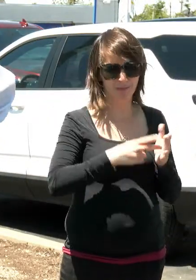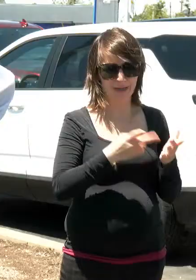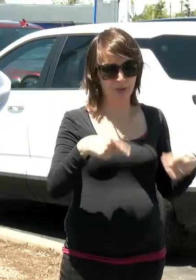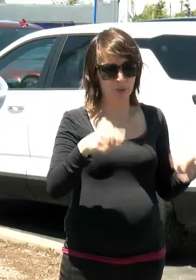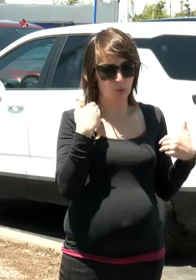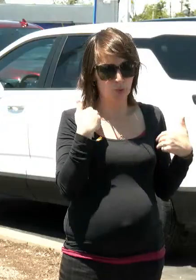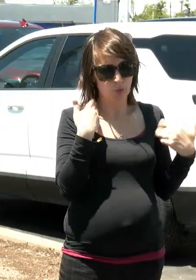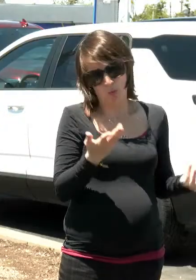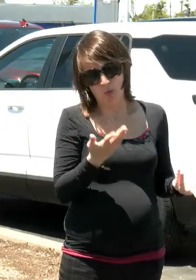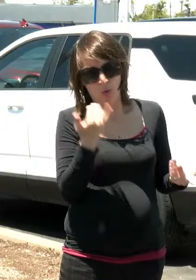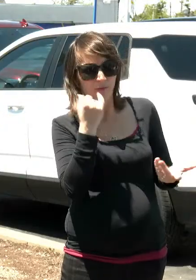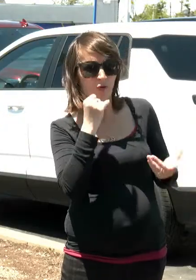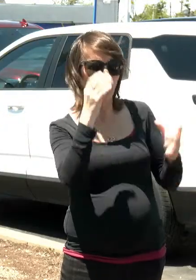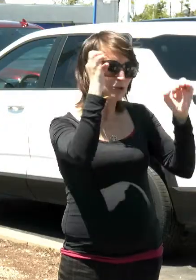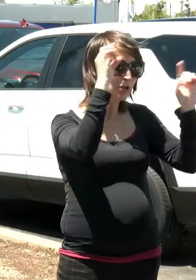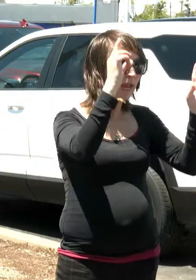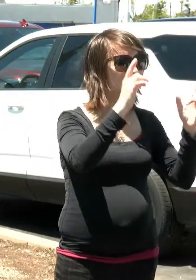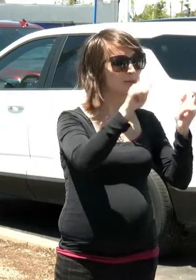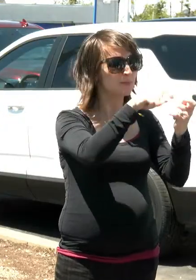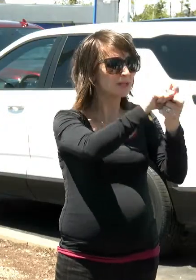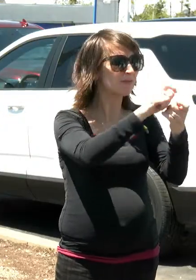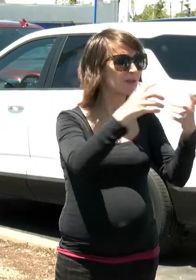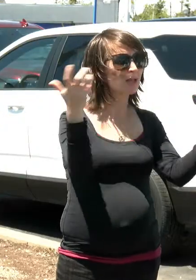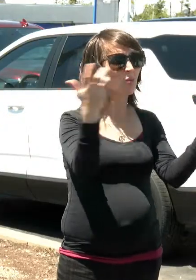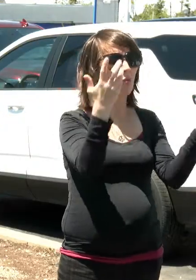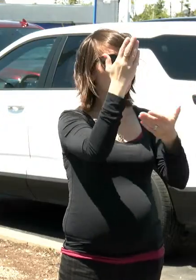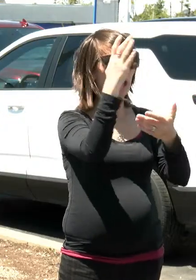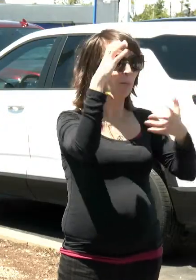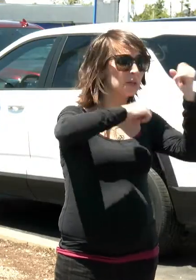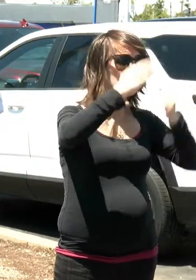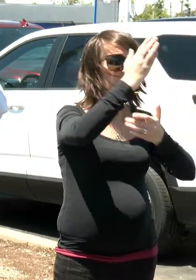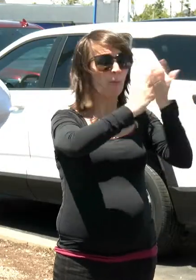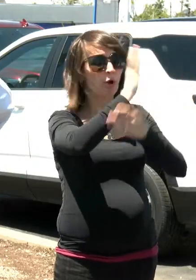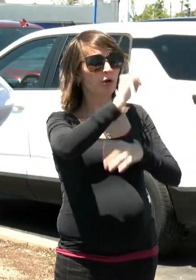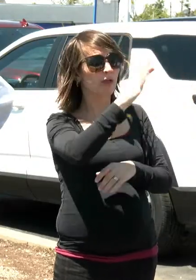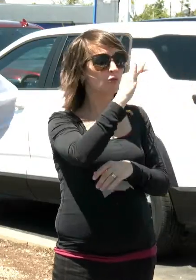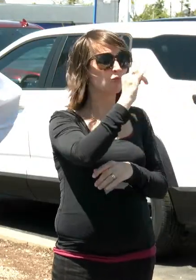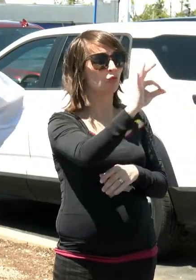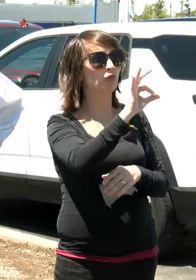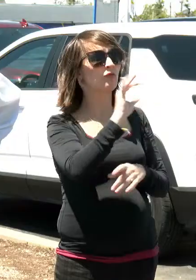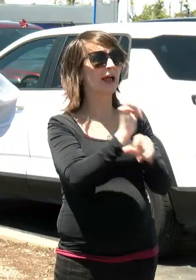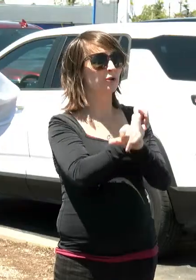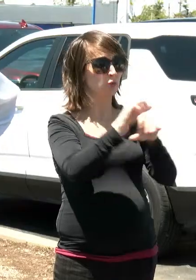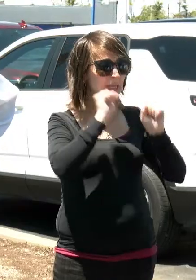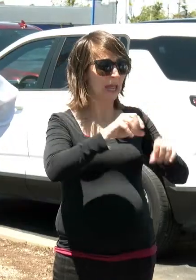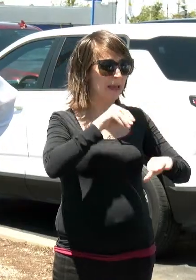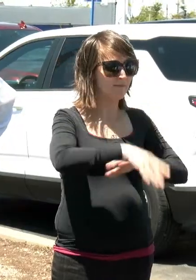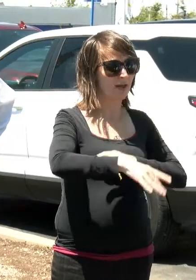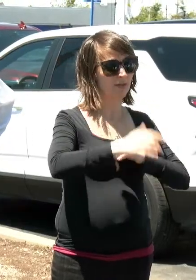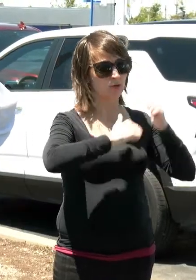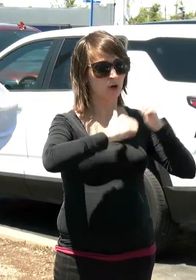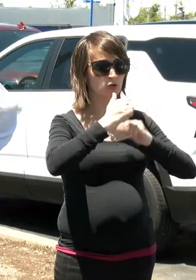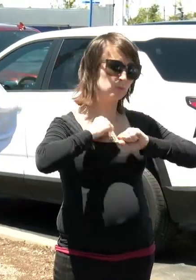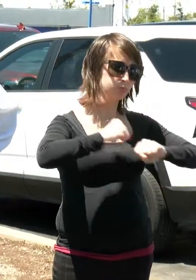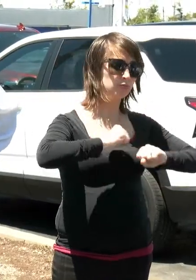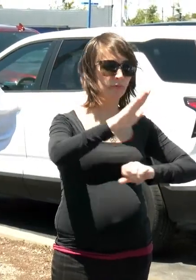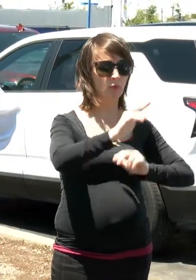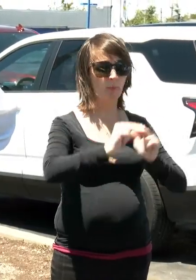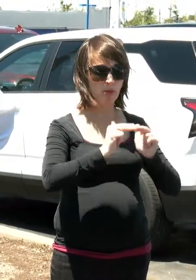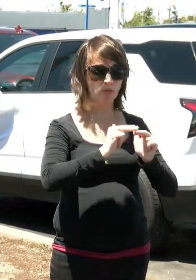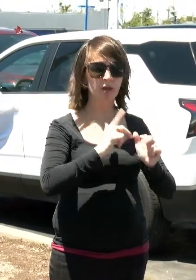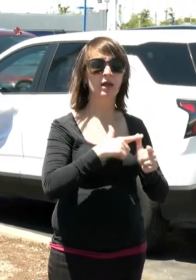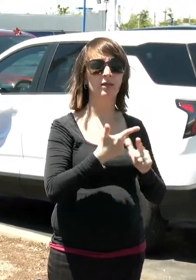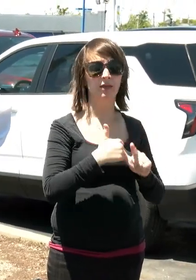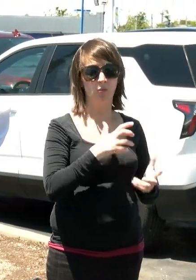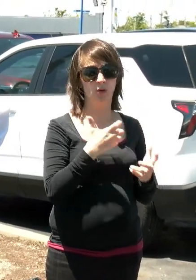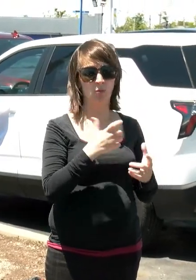not educated as to what a missing part of your roof could really do to the structural integrity of your building. And we want to make